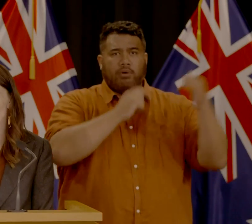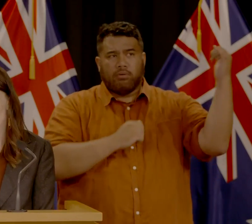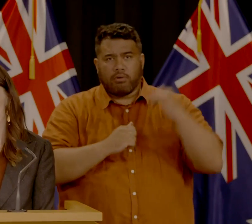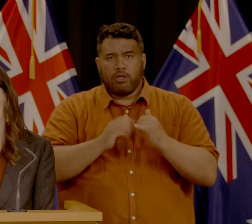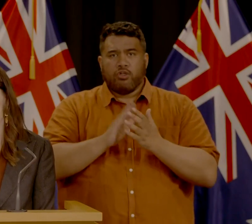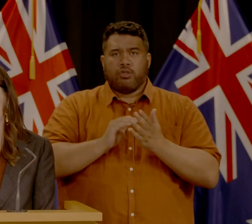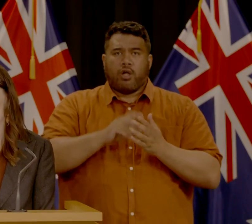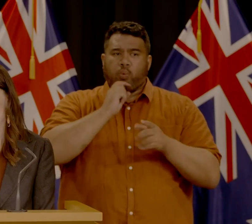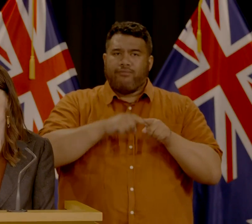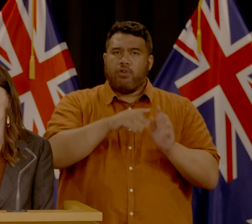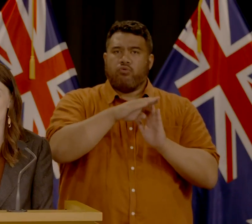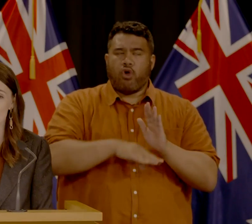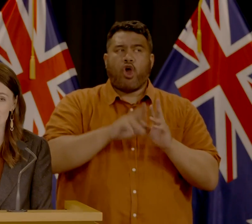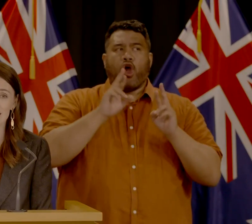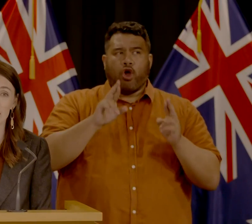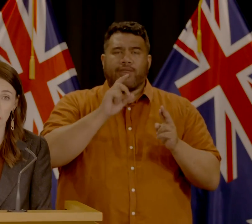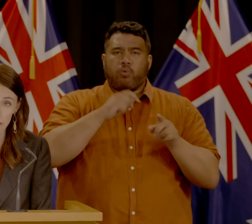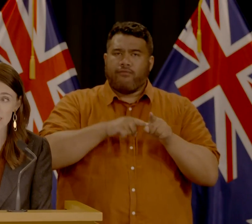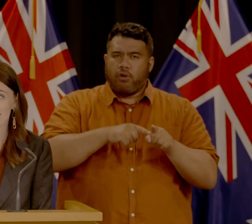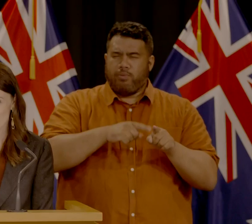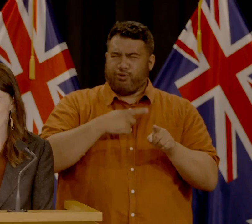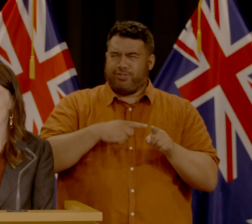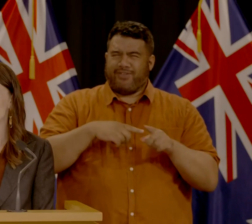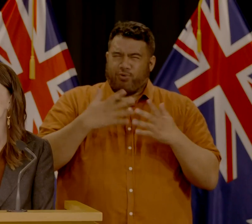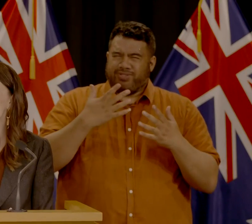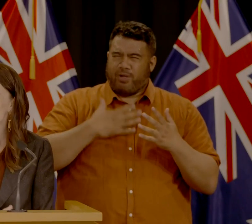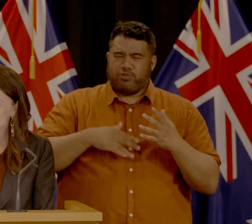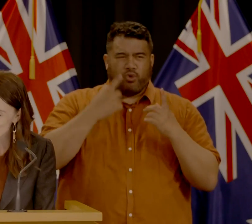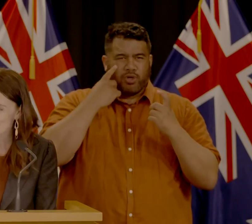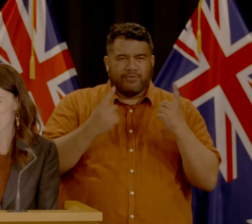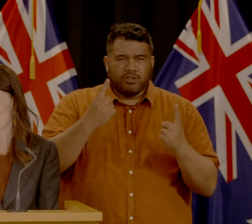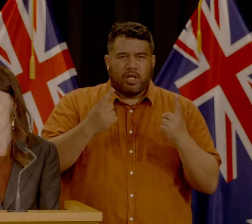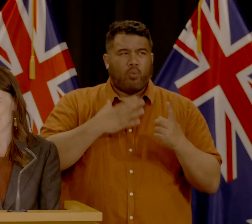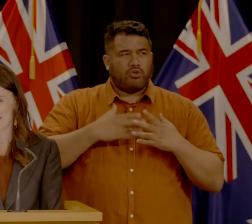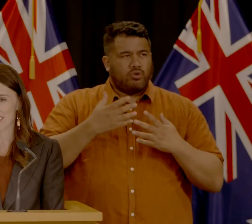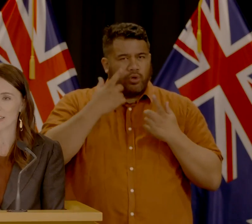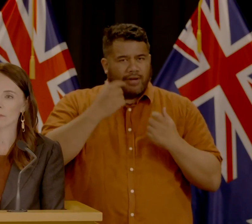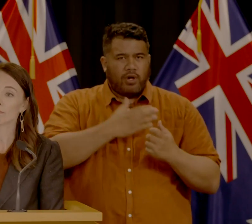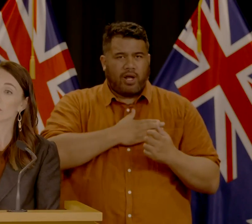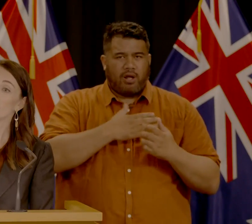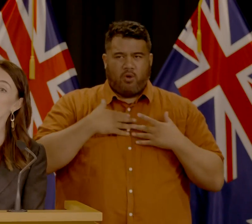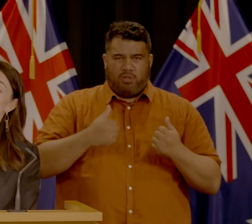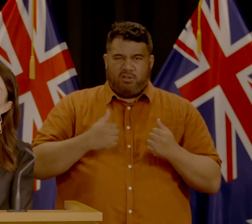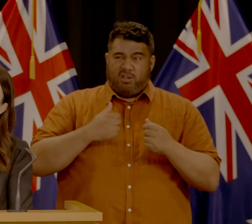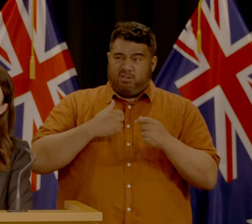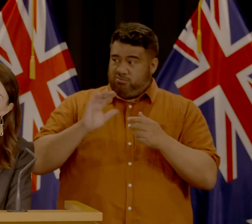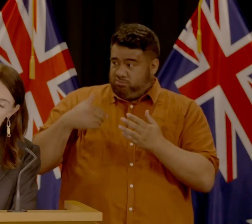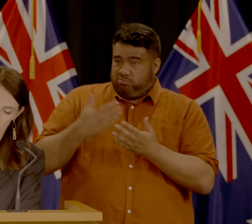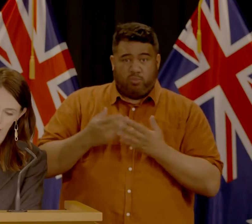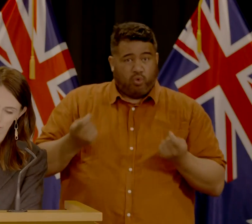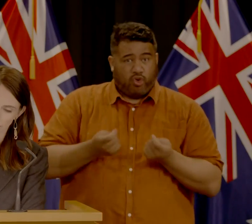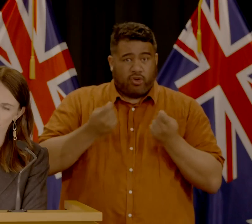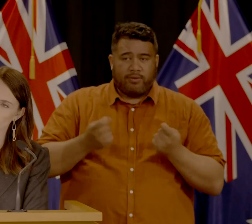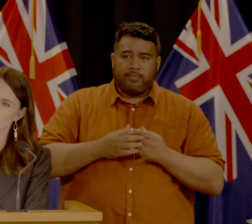will want to look after one another's health, and New Zealanders have proven thus far that that is their focus. Yeah. The advice